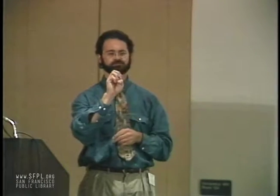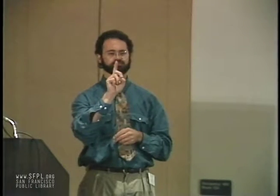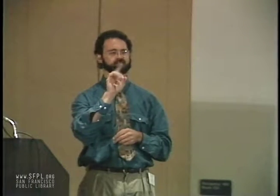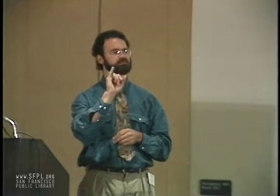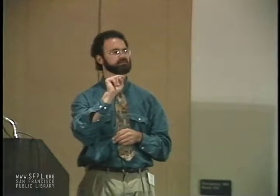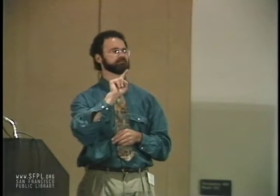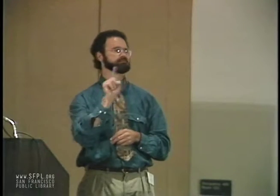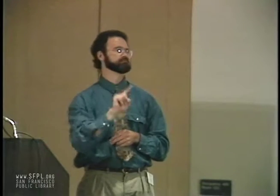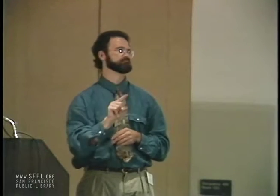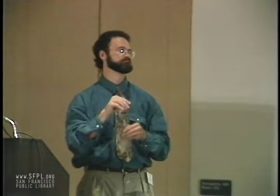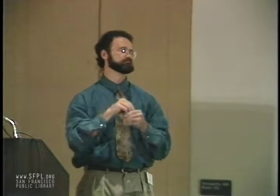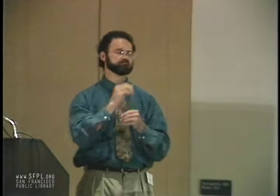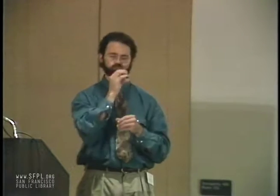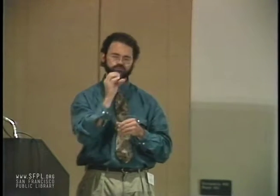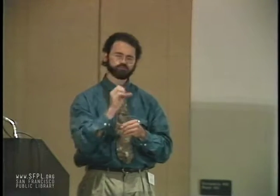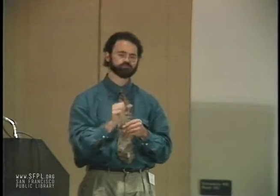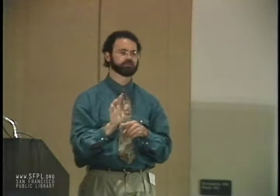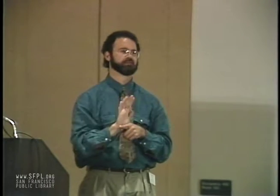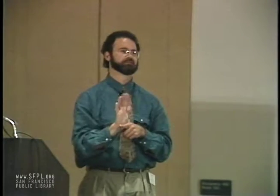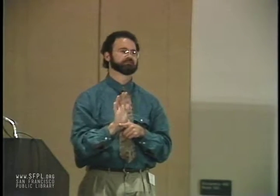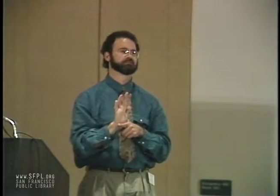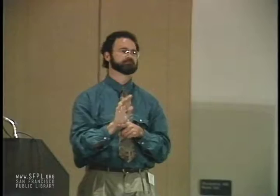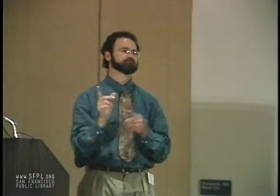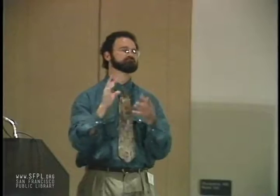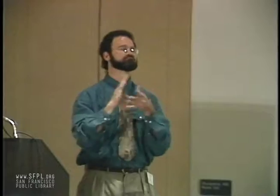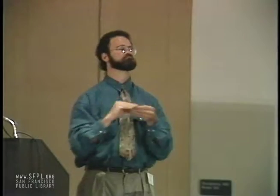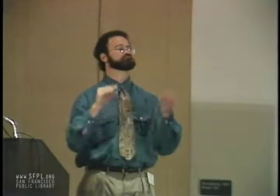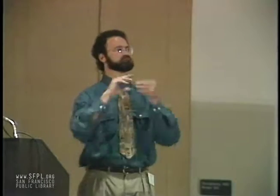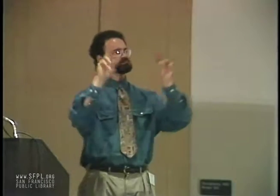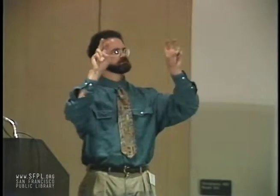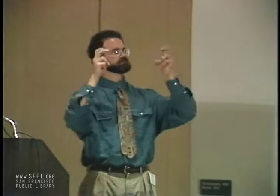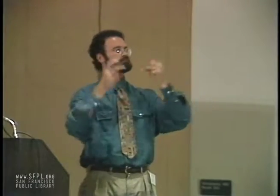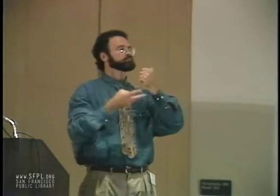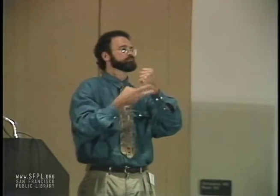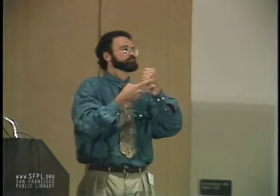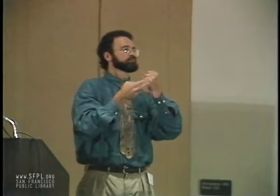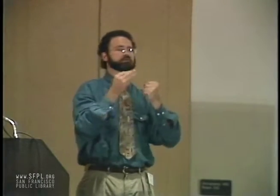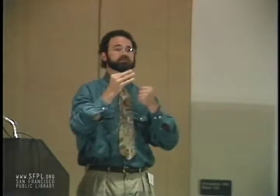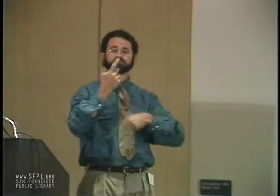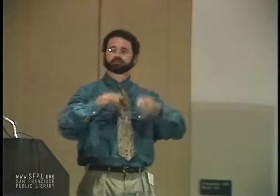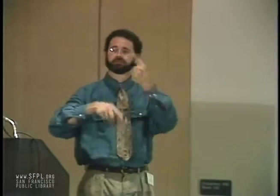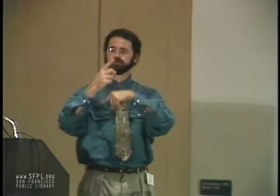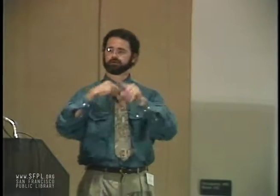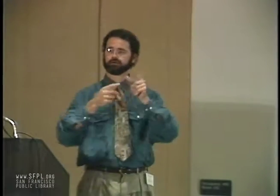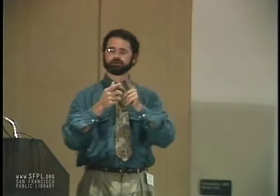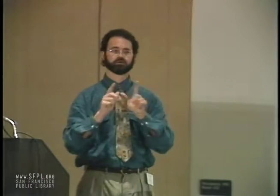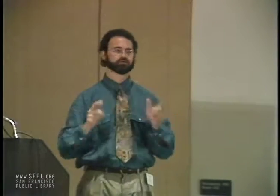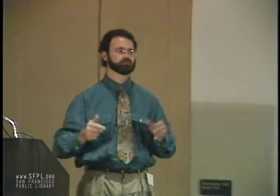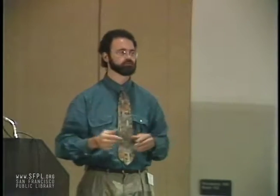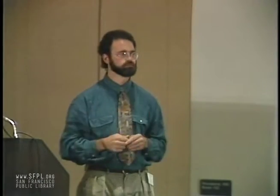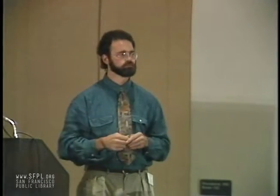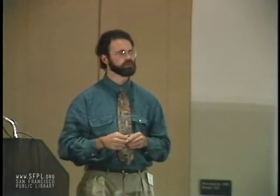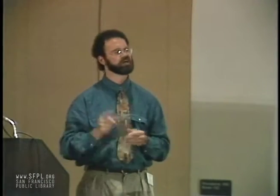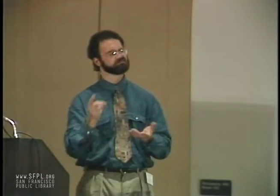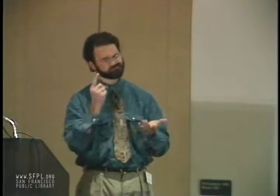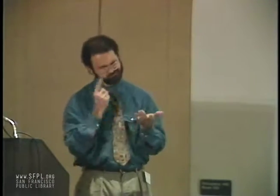story about a man named Viditz. And he's in an old film called The Preservation of Our American Sign